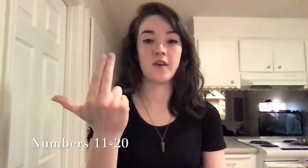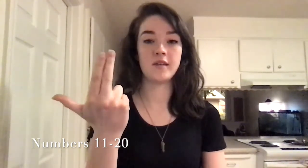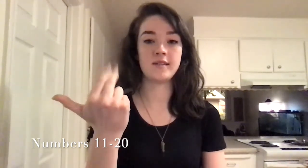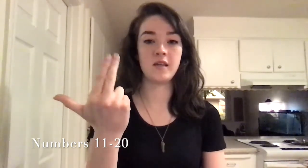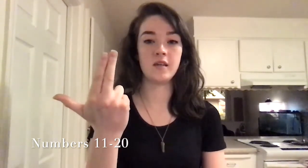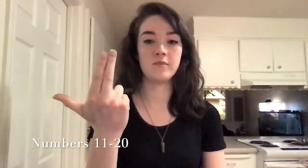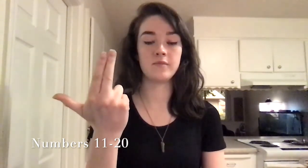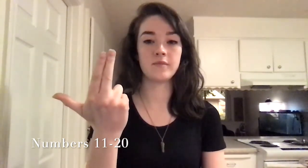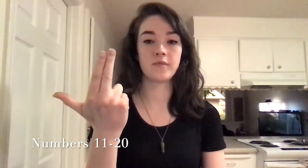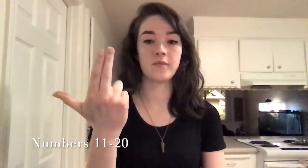13,